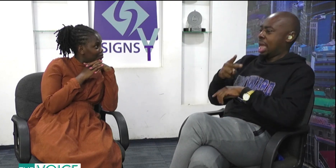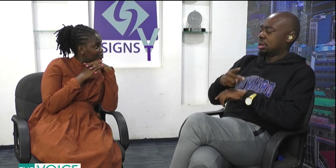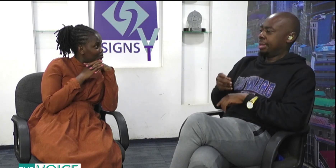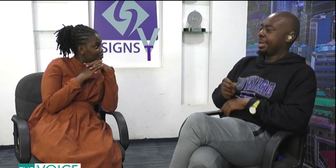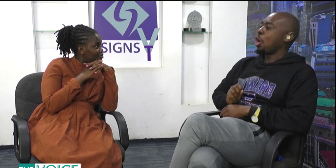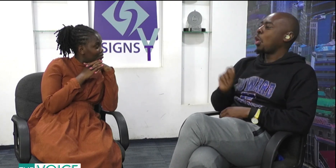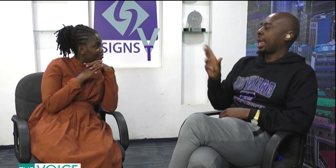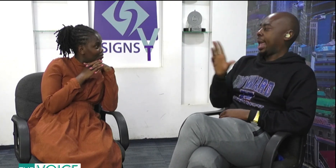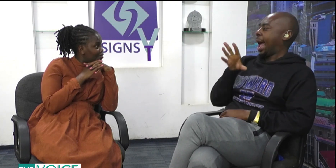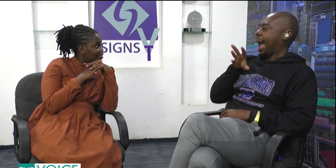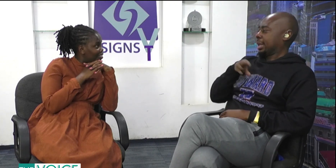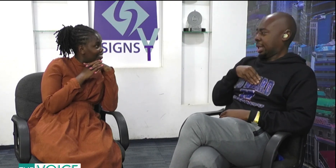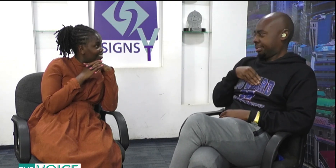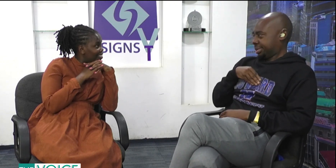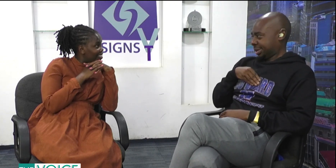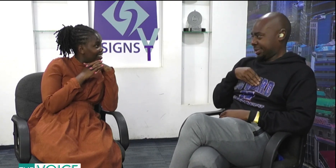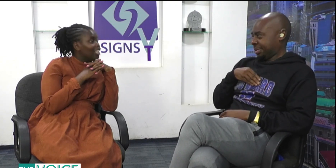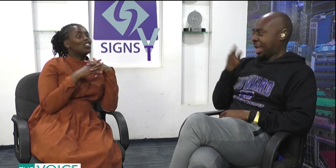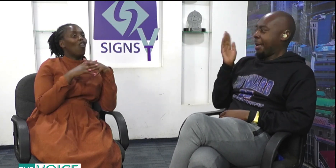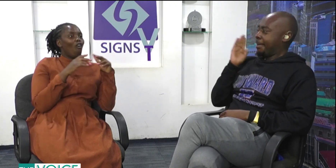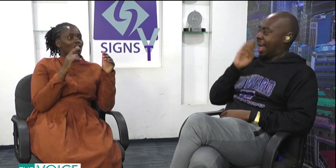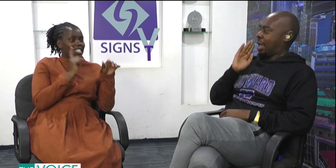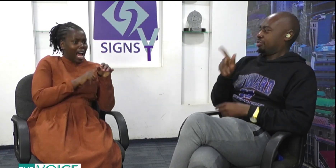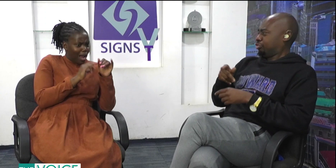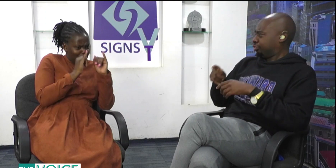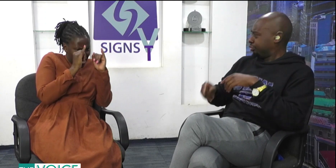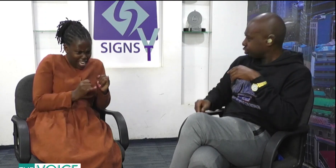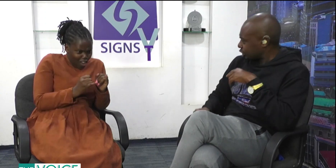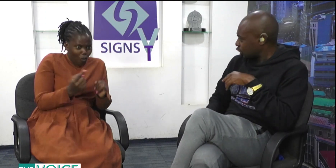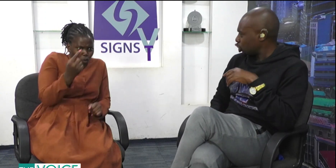I said, of course, yes, I want to stay. So I accepted.